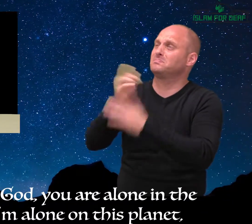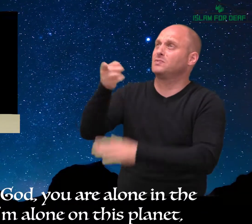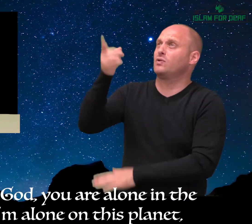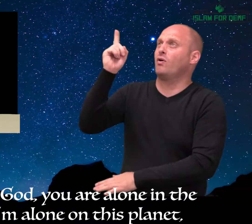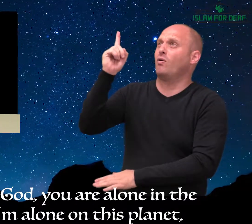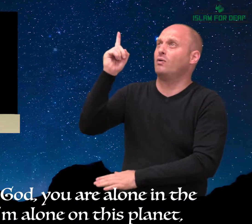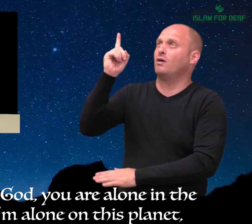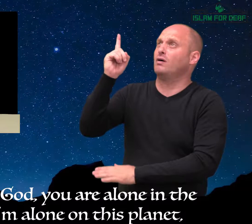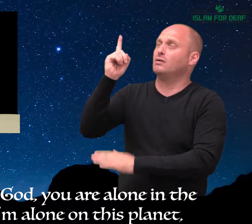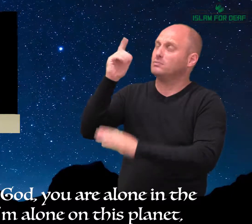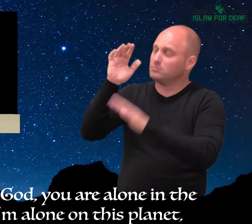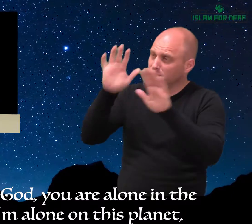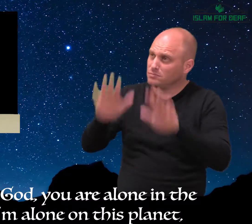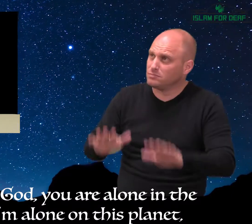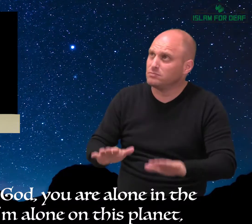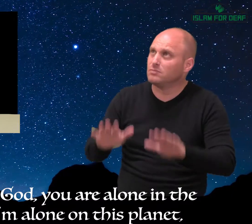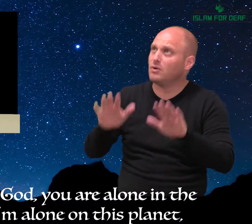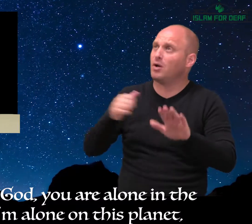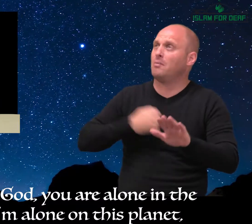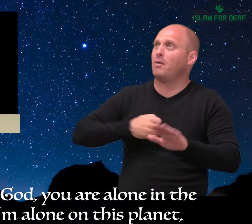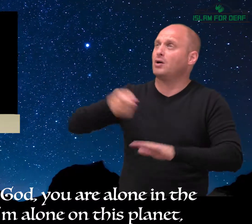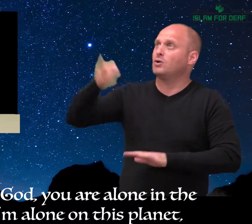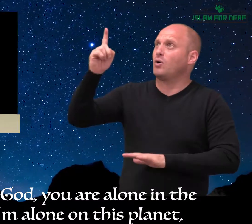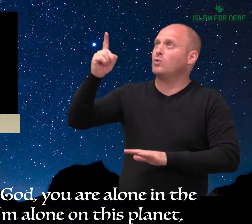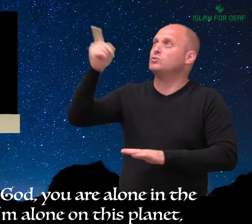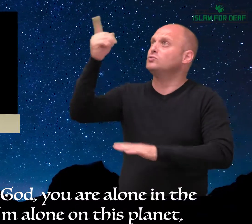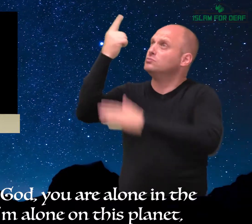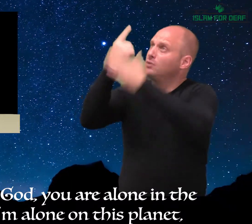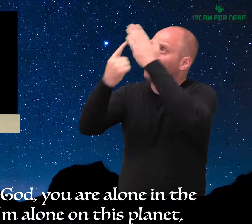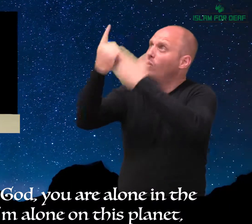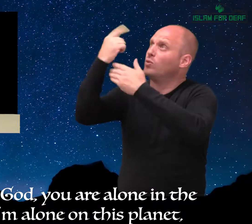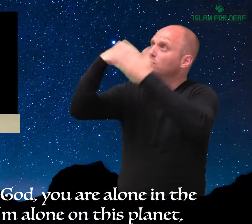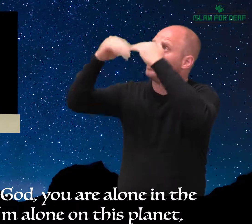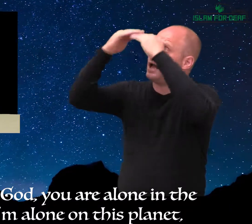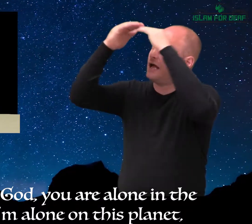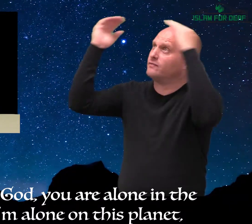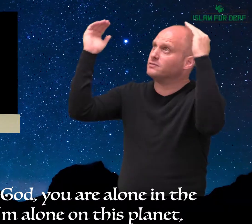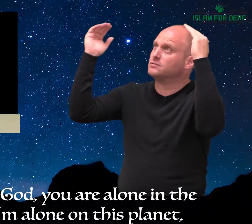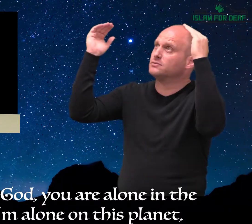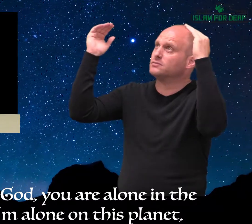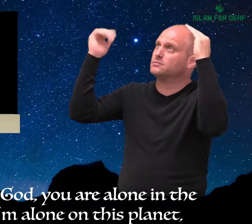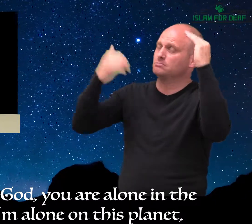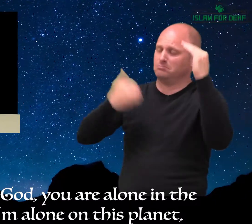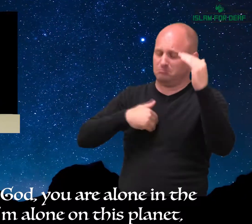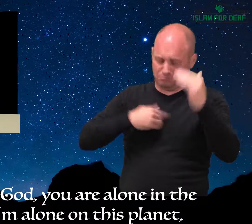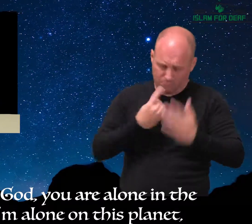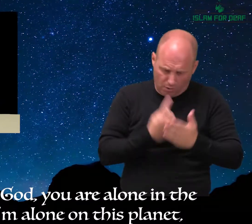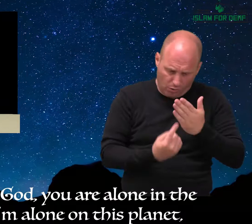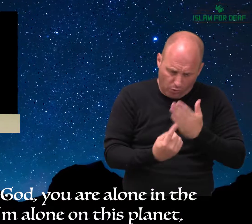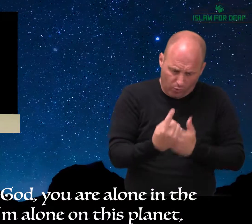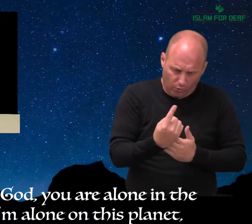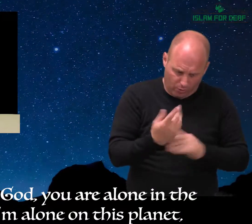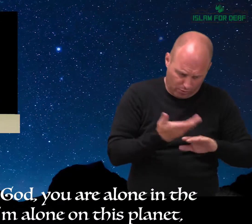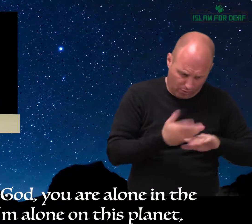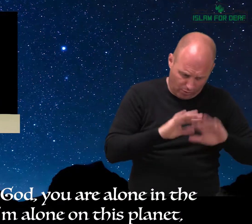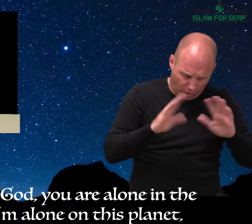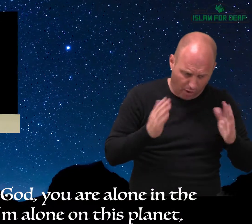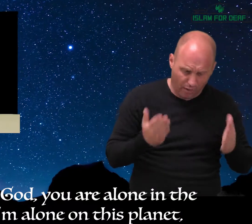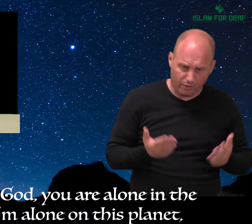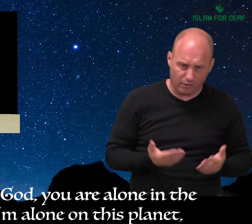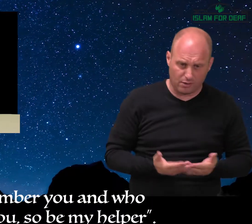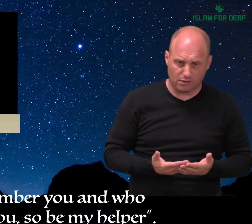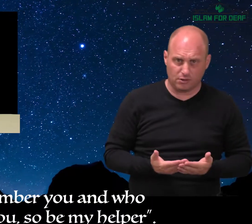said, Oh my God, you are alone in the heavens and I'm alone on this planet,